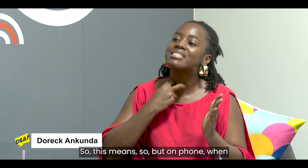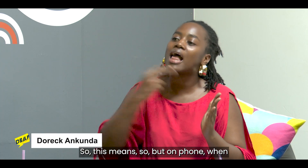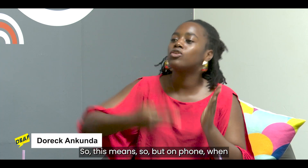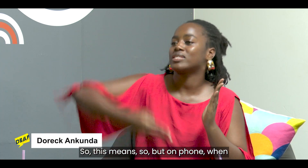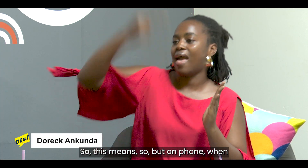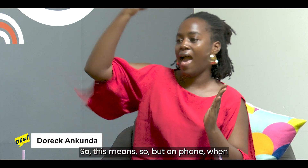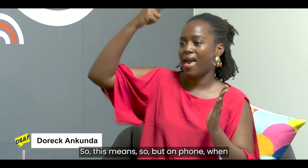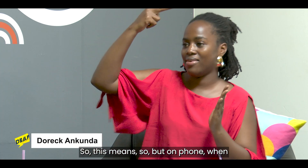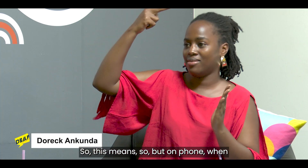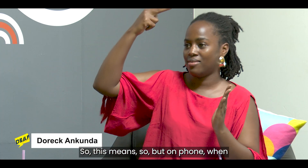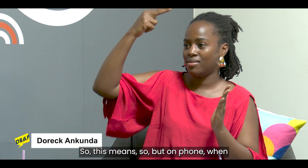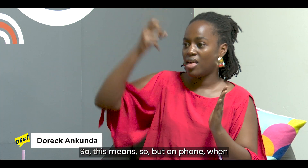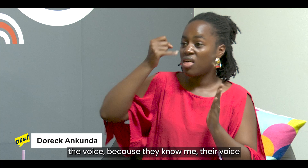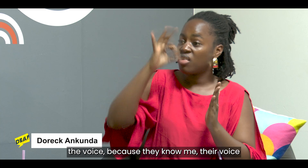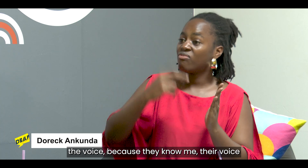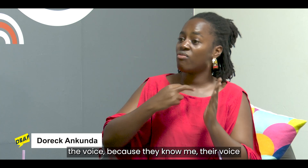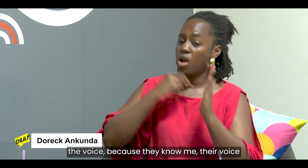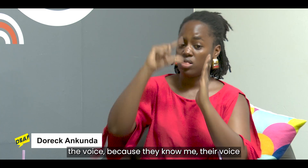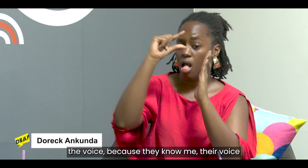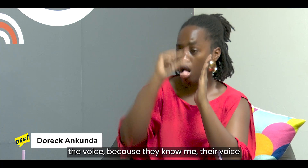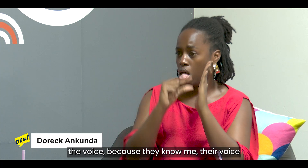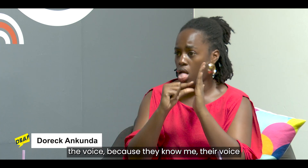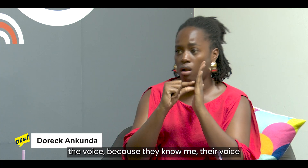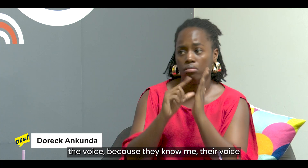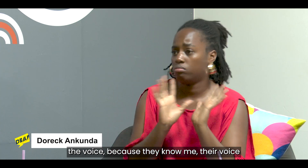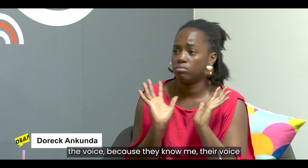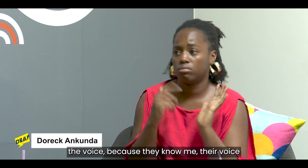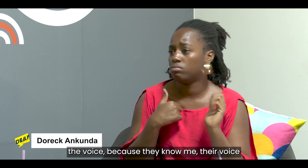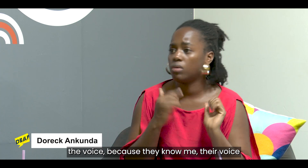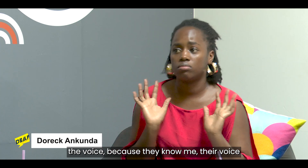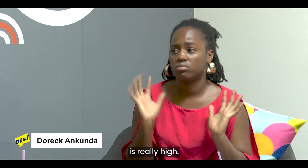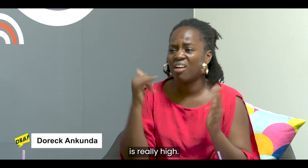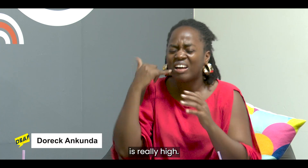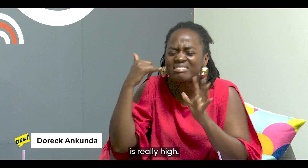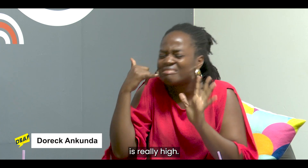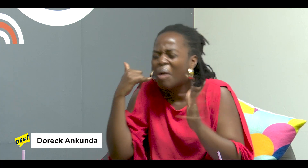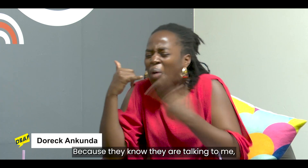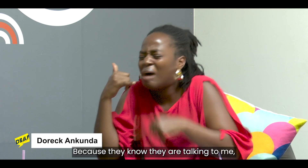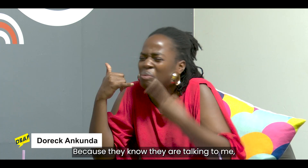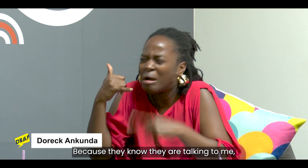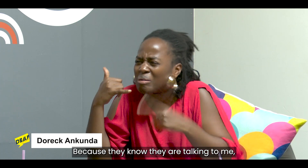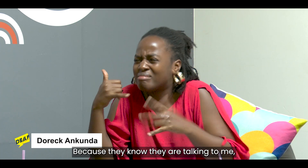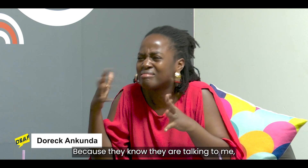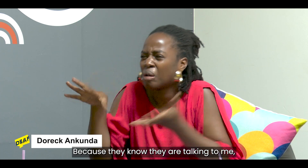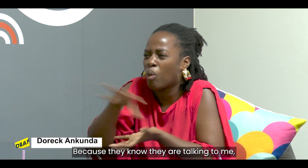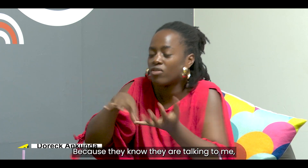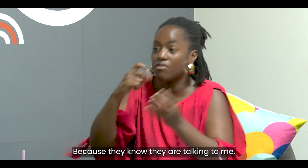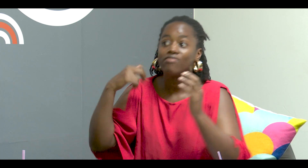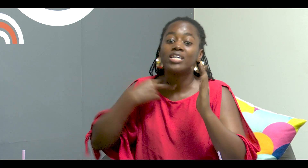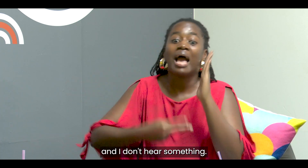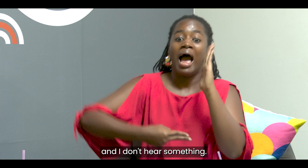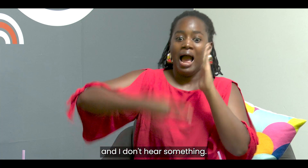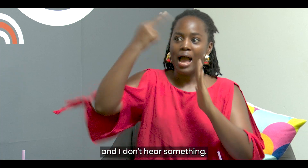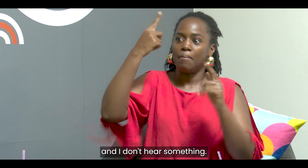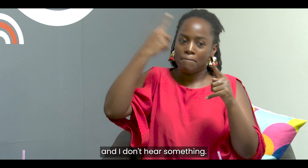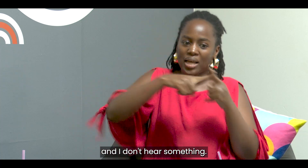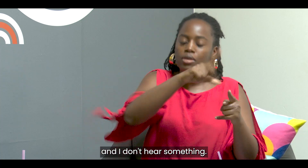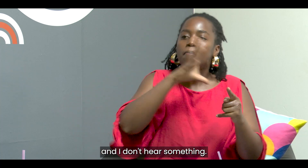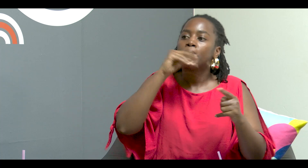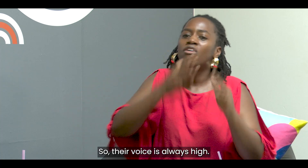but on phone, when the voice, because they know me, their voice is really high, because they know they are talking to me and I don't hear something. So their voice